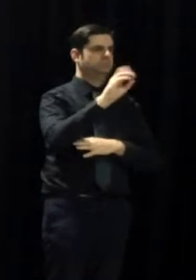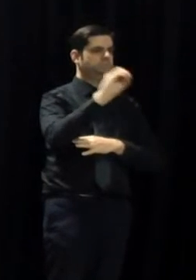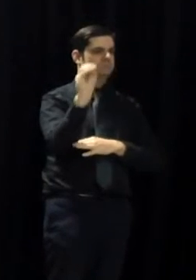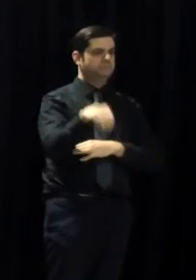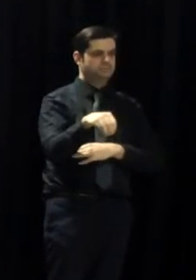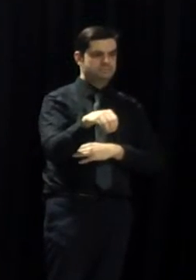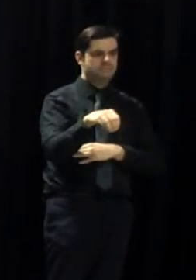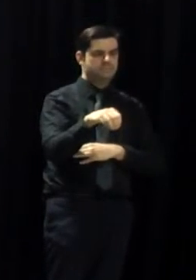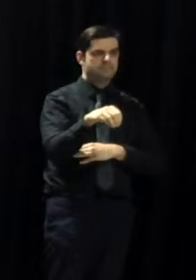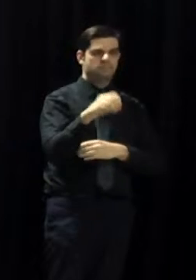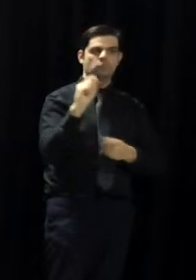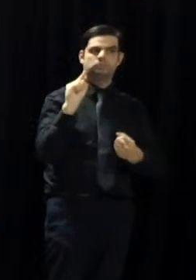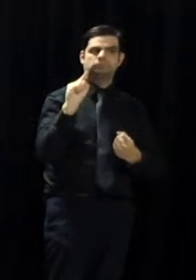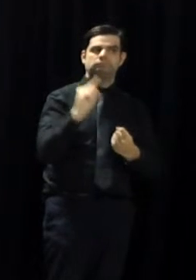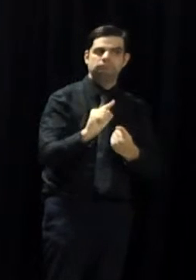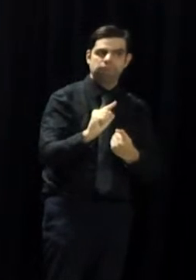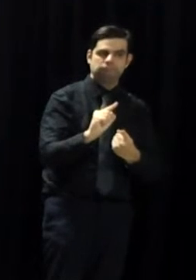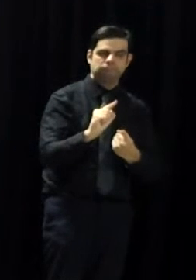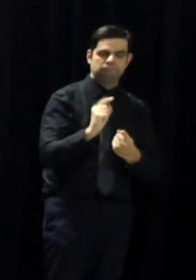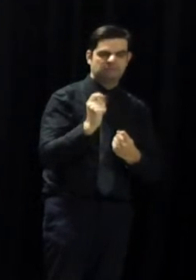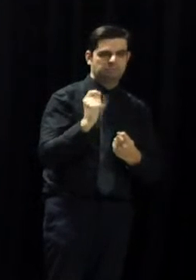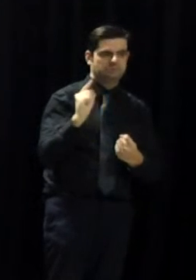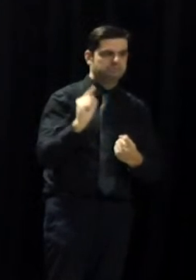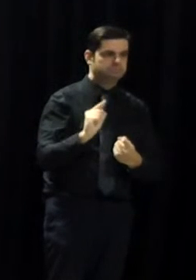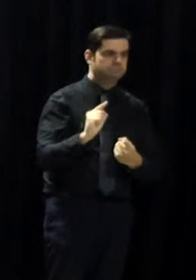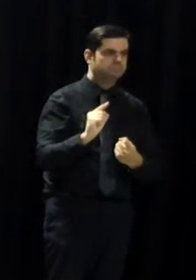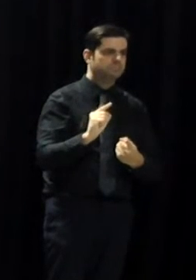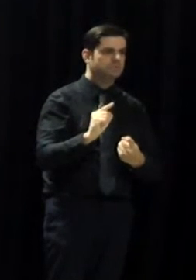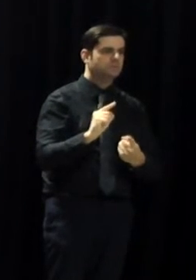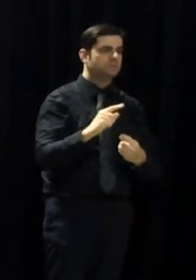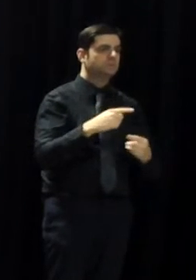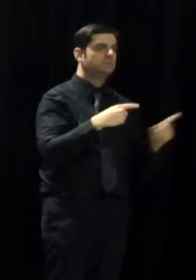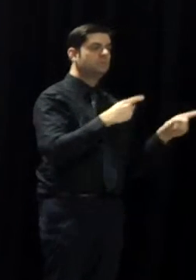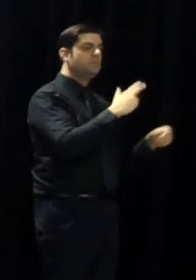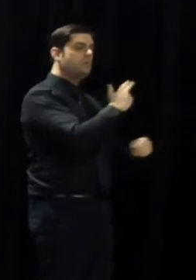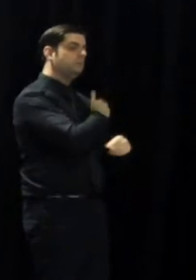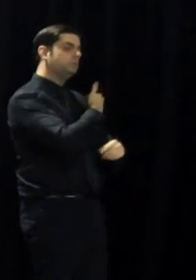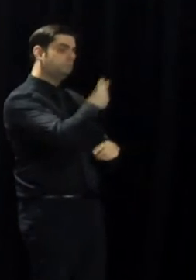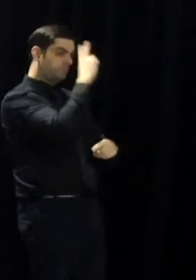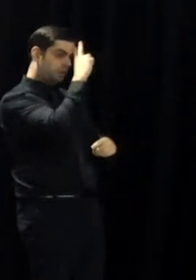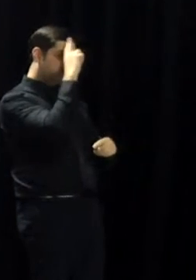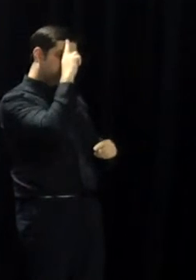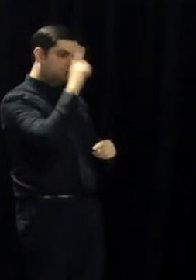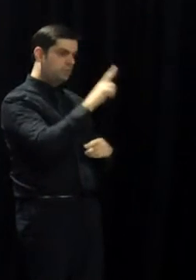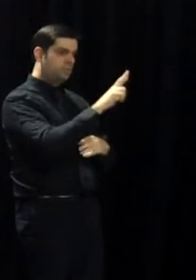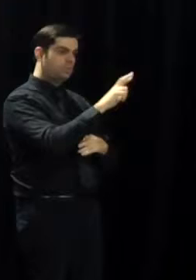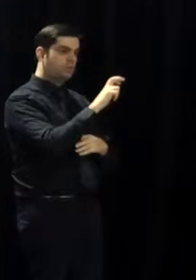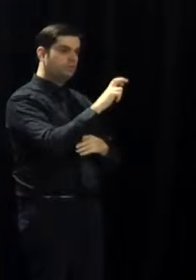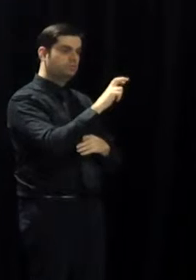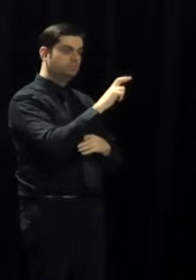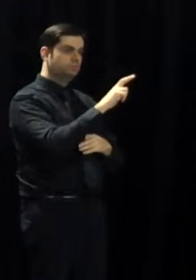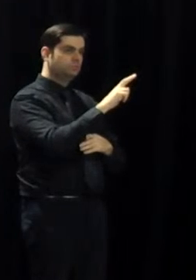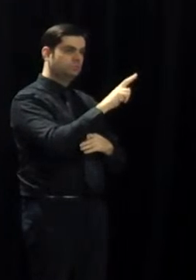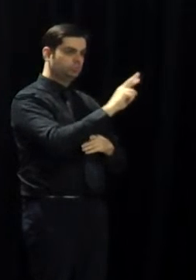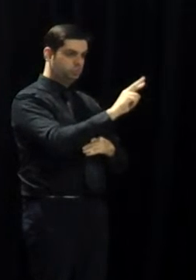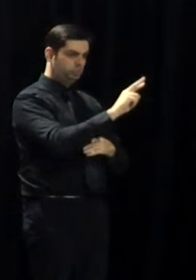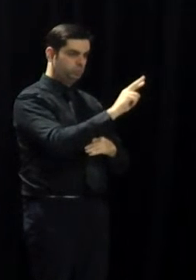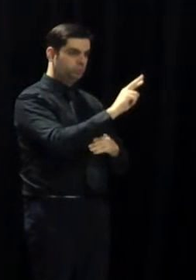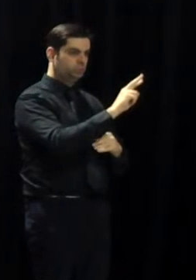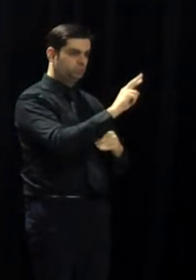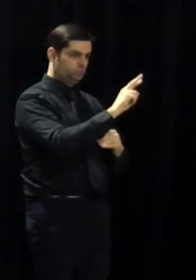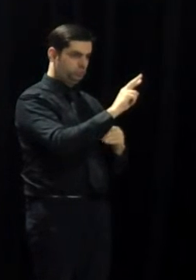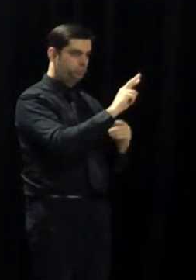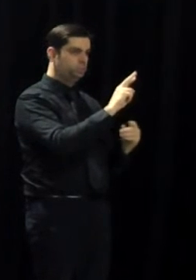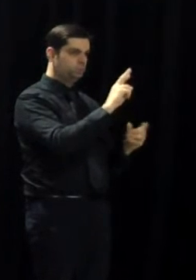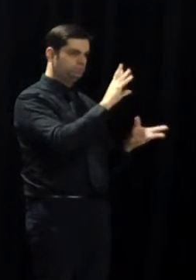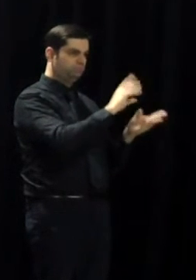at hospitalizations, now at 302, that's up 3 from yesterday. The ICU at 53, that's